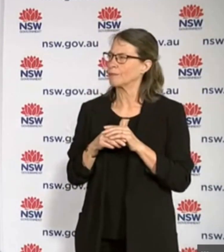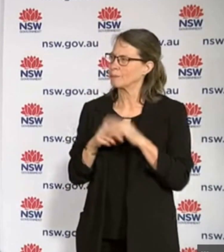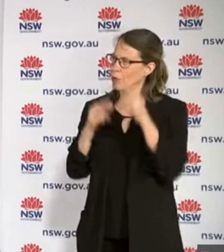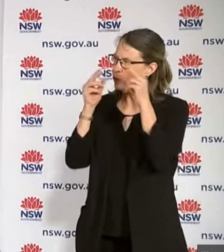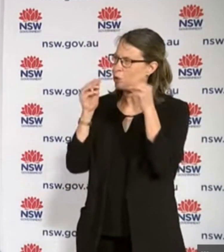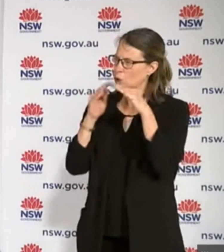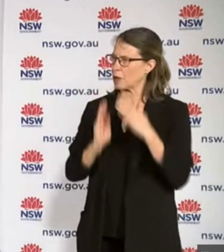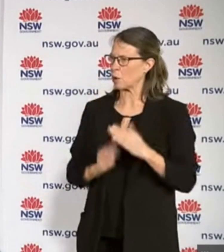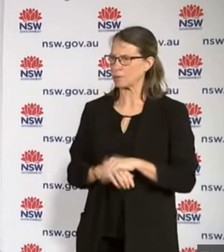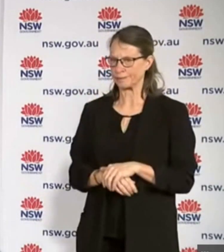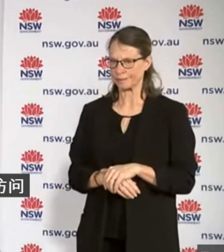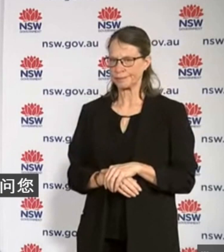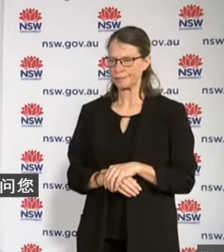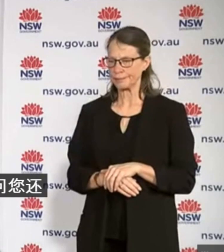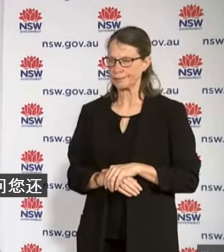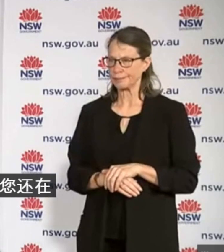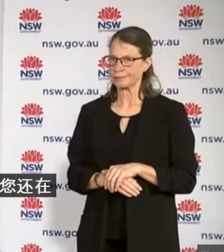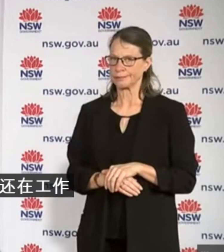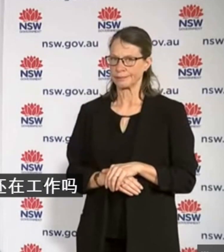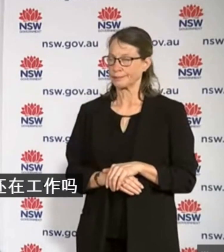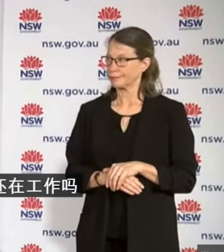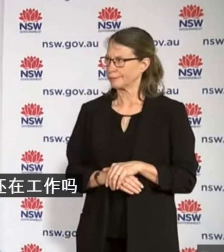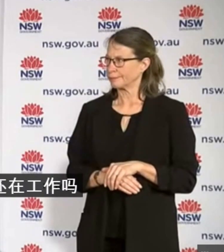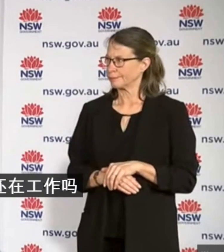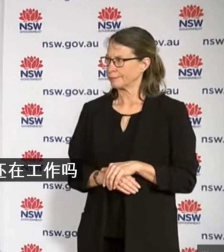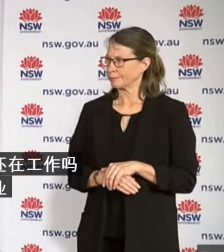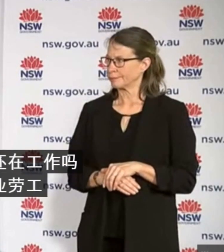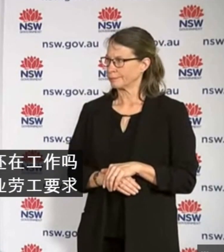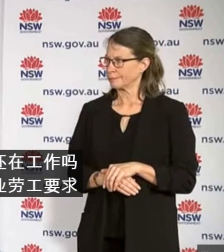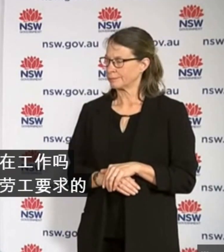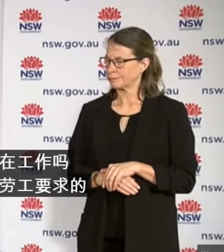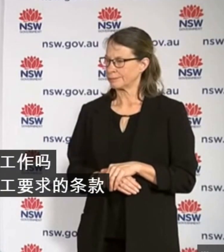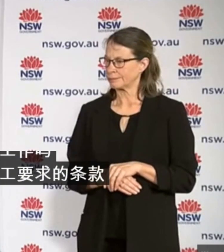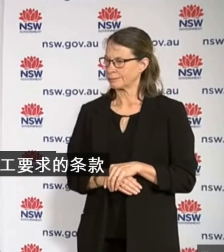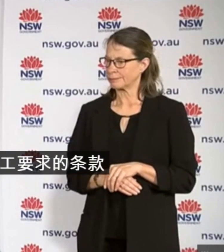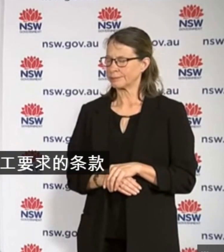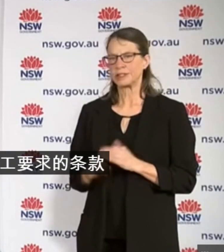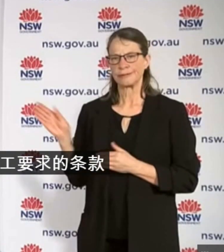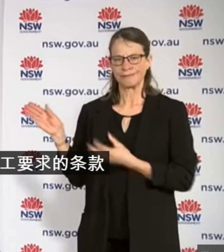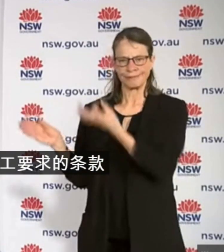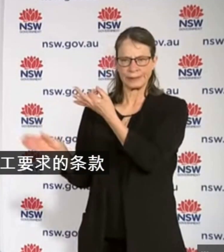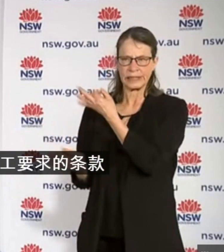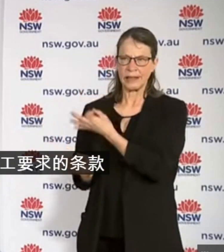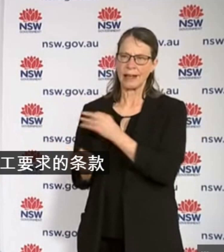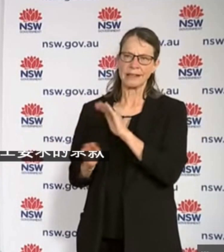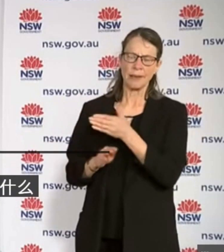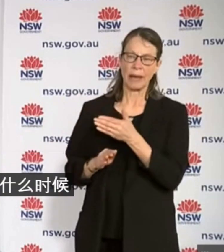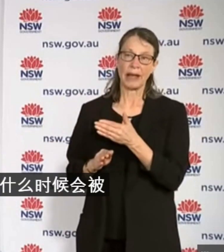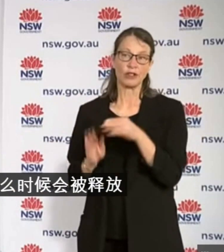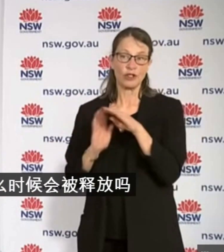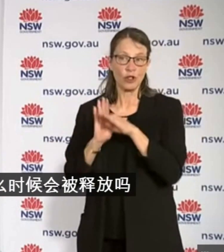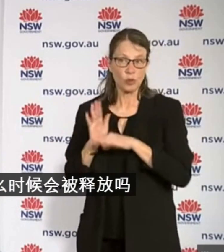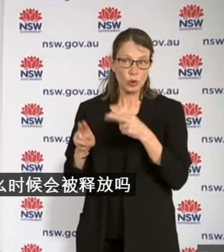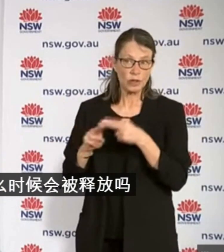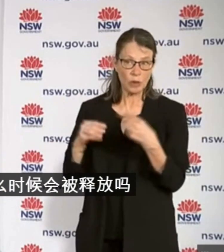the public health orders. In terms of are you still working on those in terms of the legal requirements for businesses once we hit 70%? Do you know when